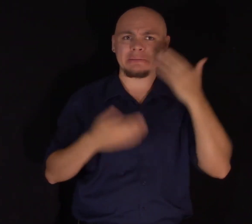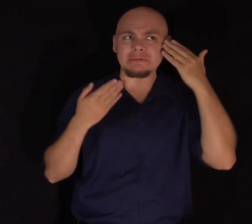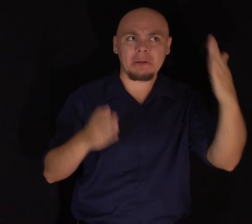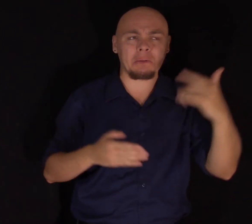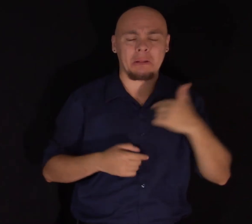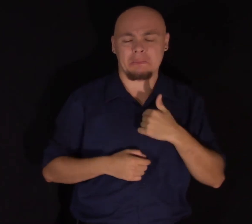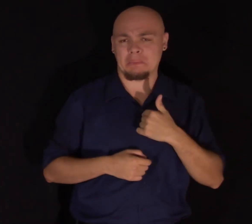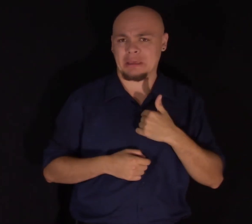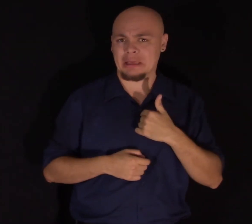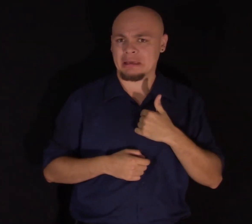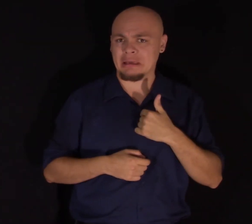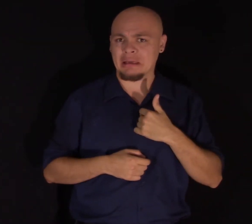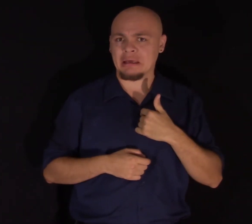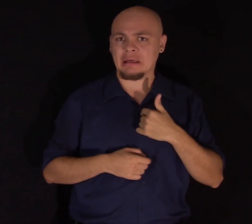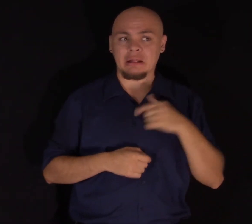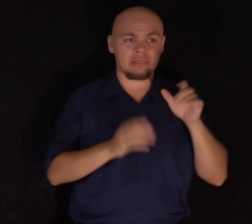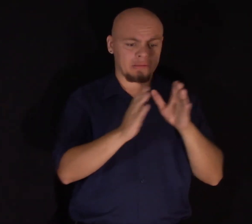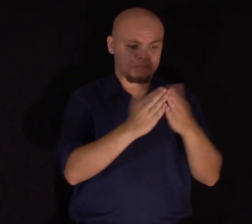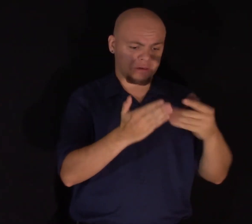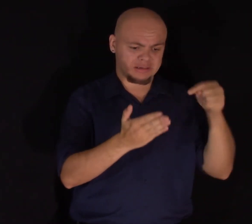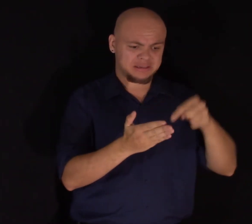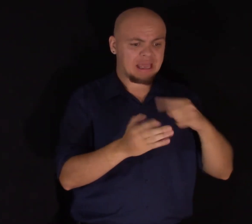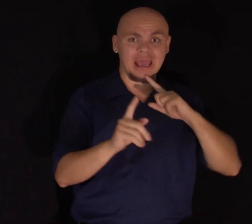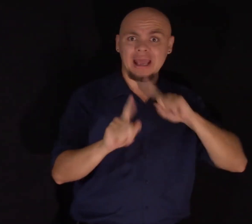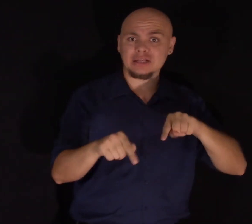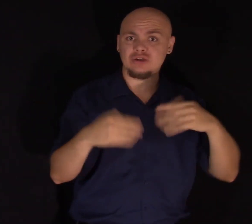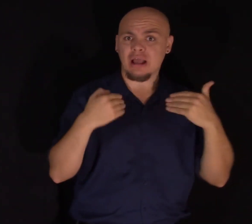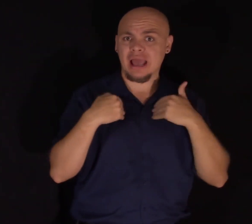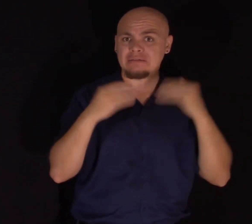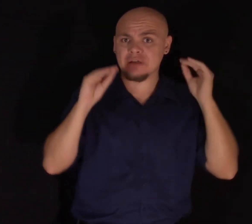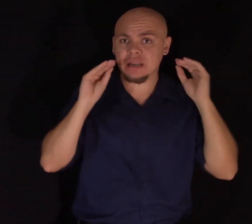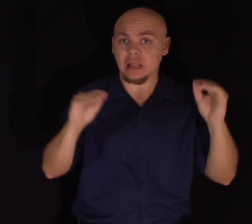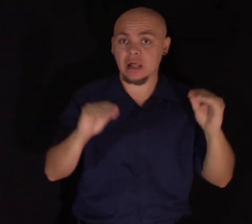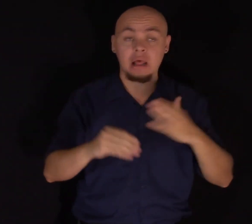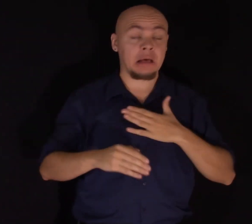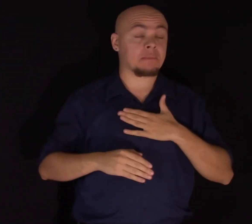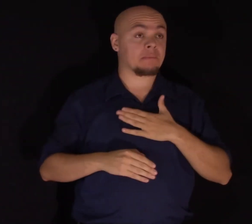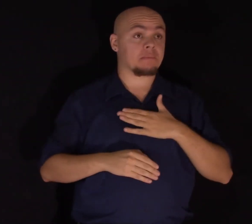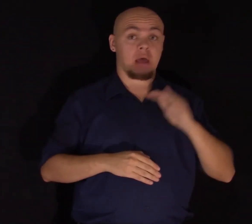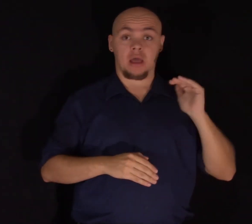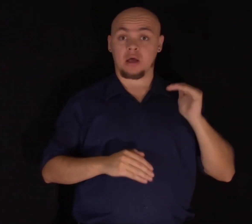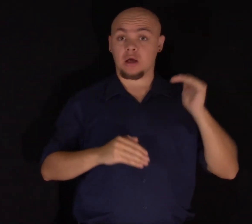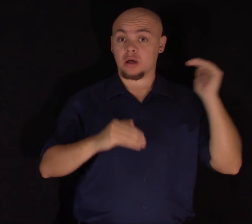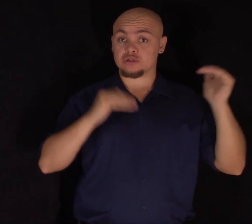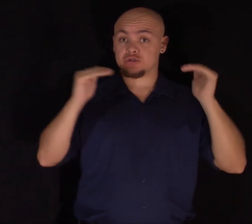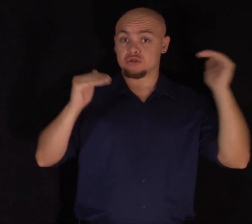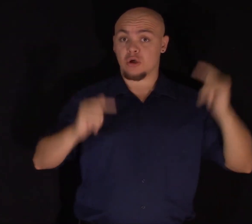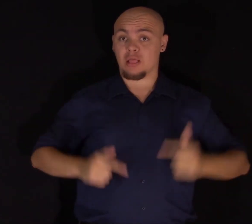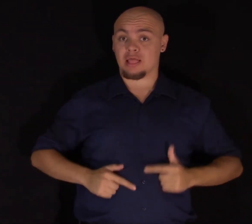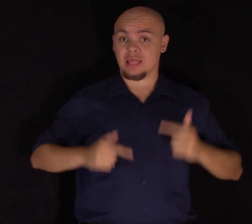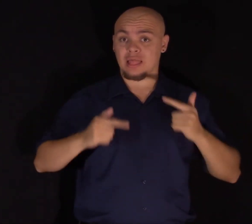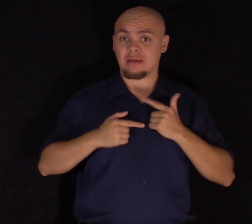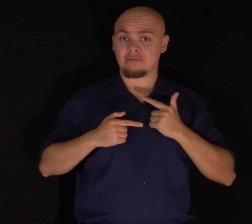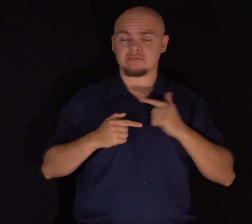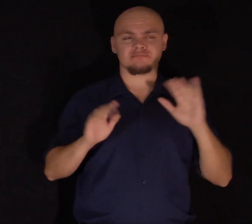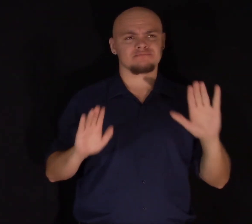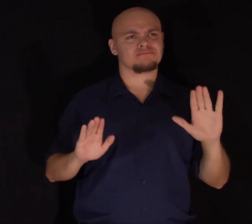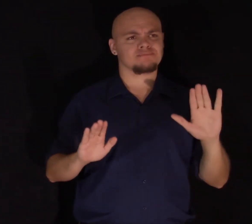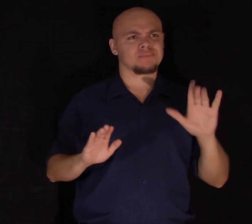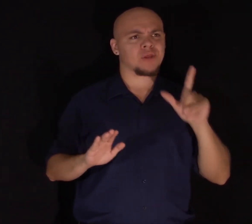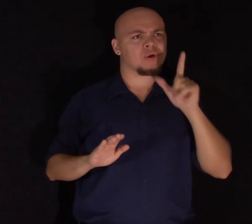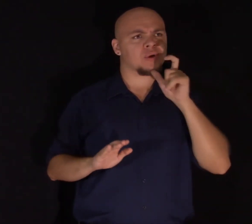None of these books provided the answer. So then in my adult life, I thought, you know what?